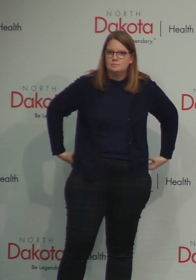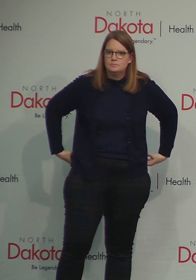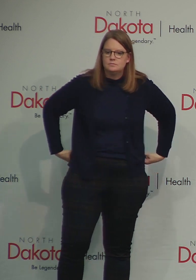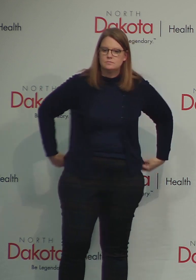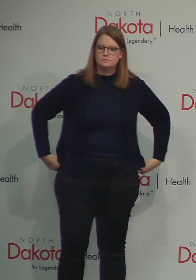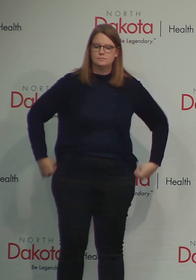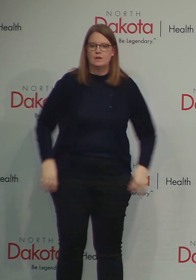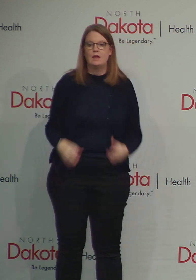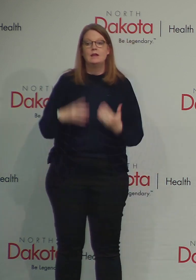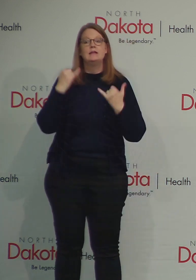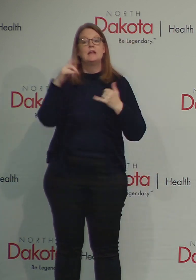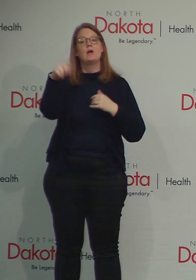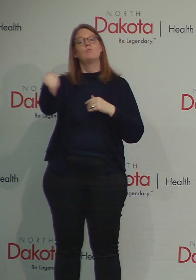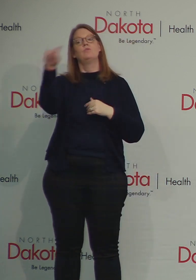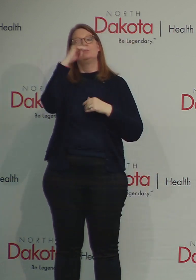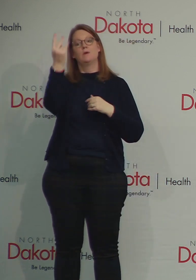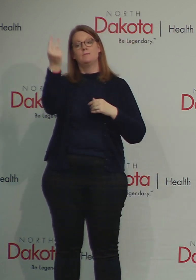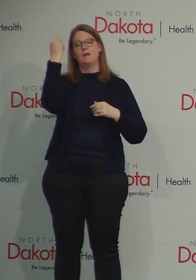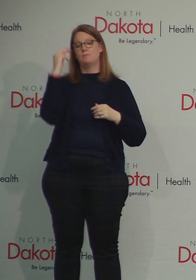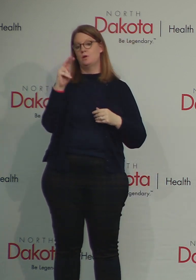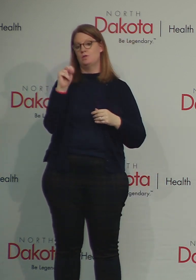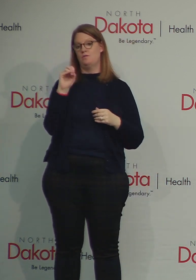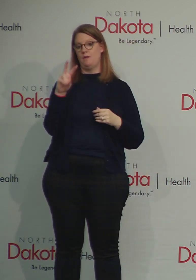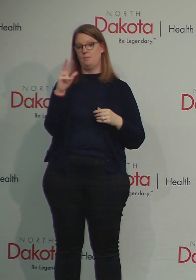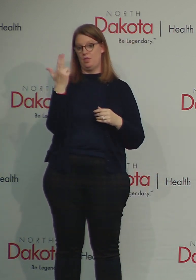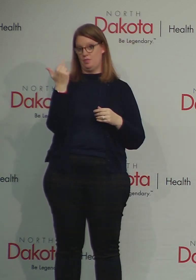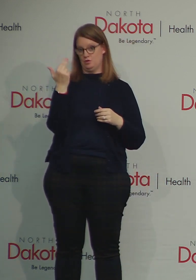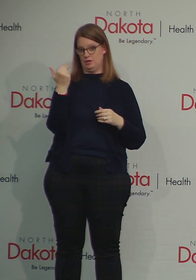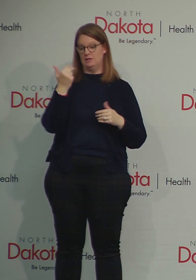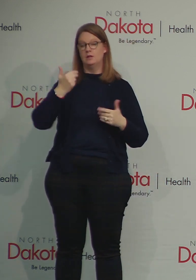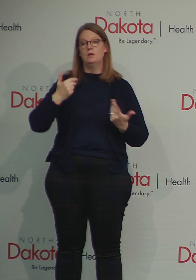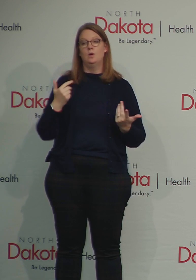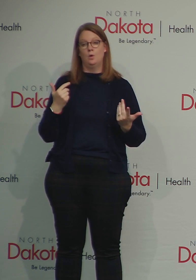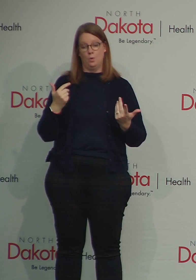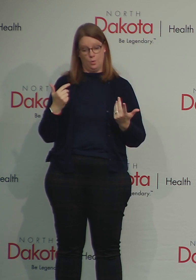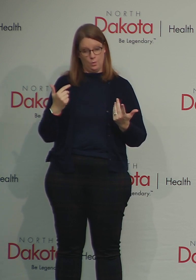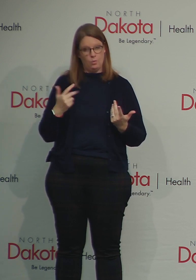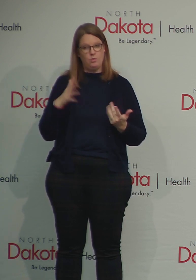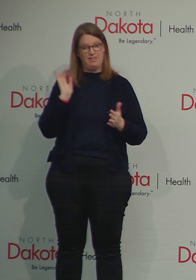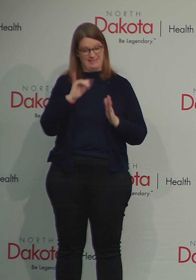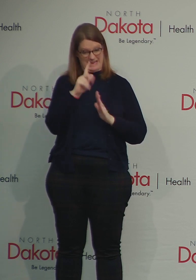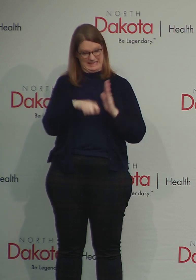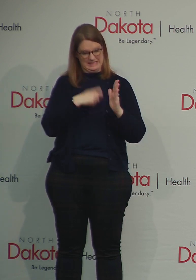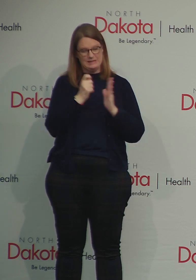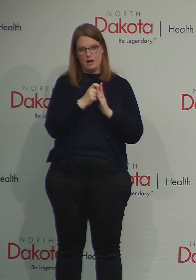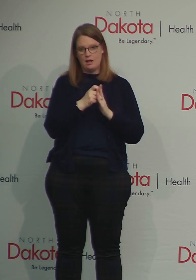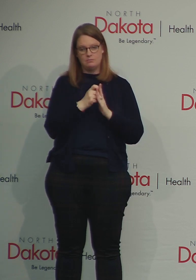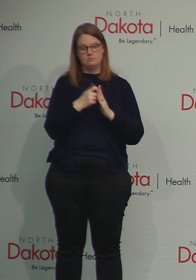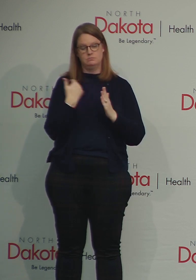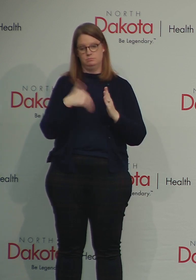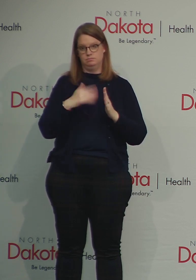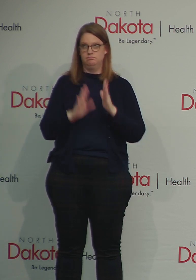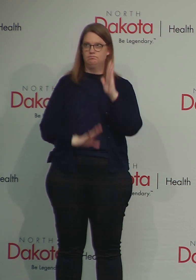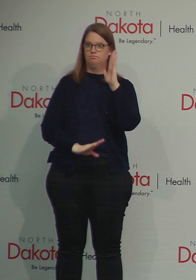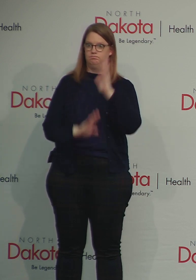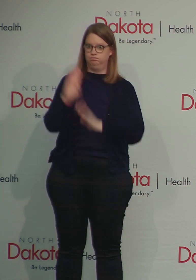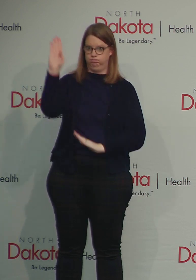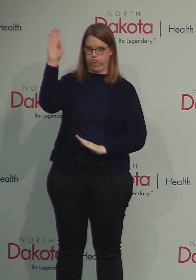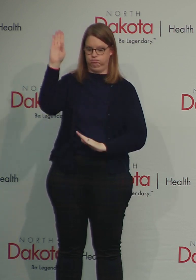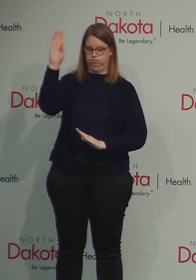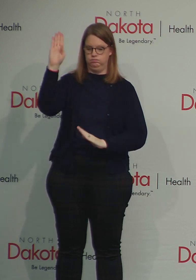As I'm sure you all recall, on November 13th, at a time when we had a record number of cases